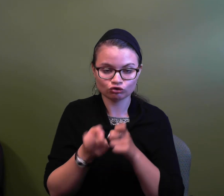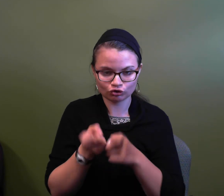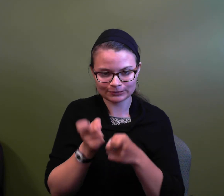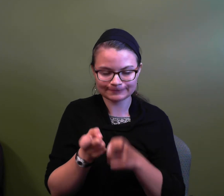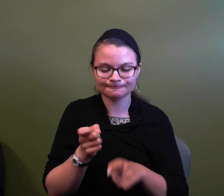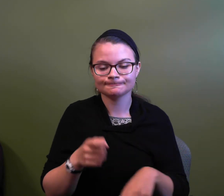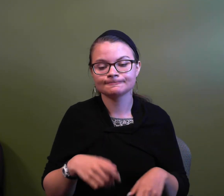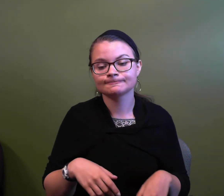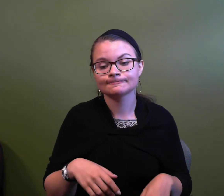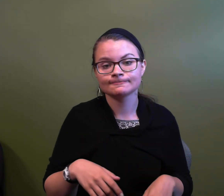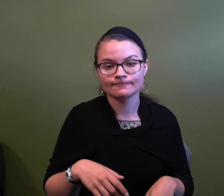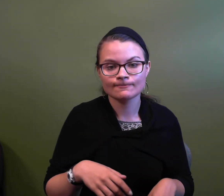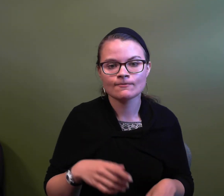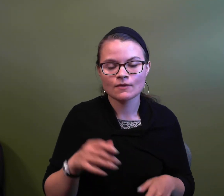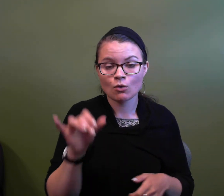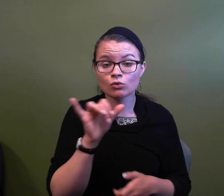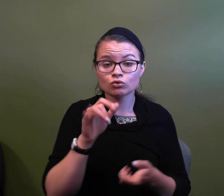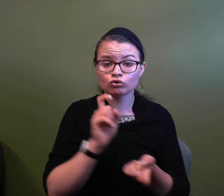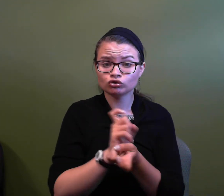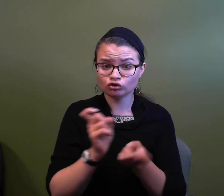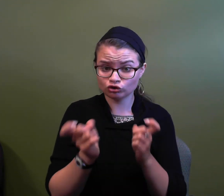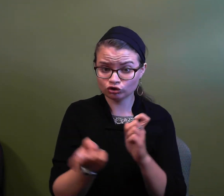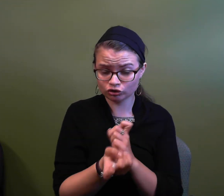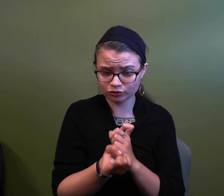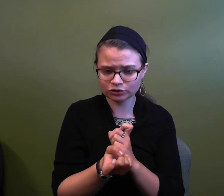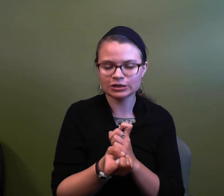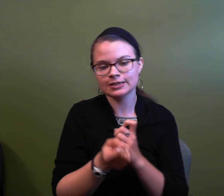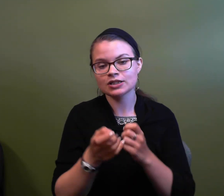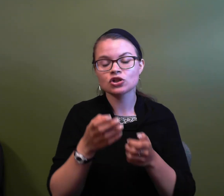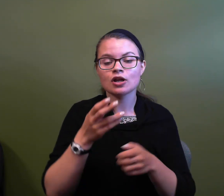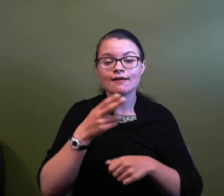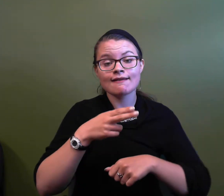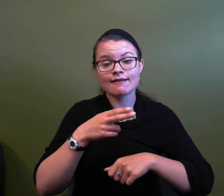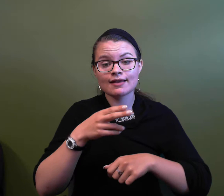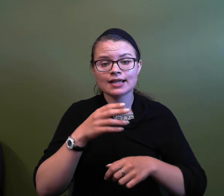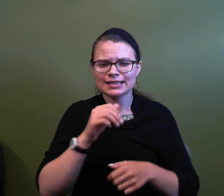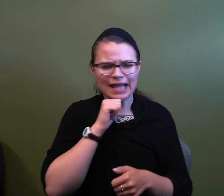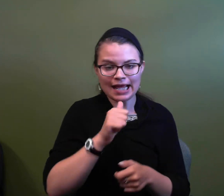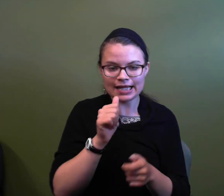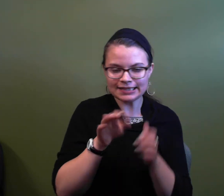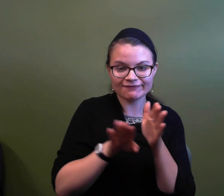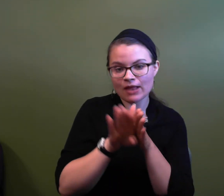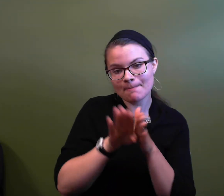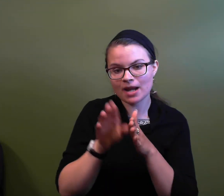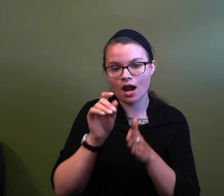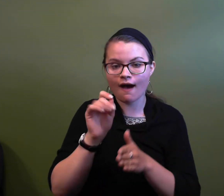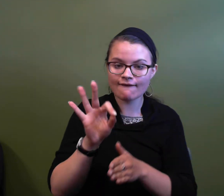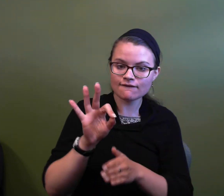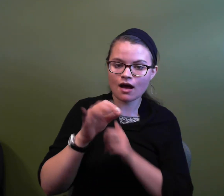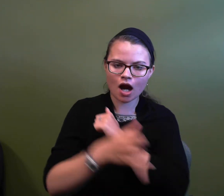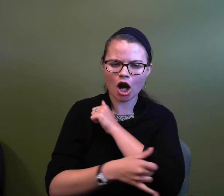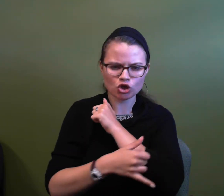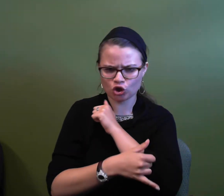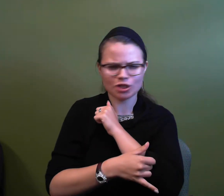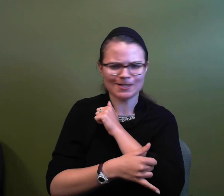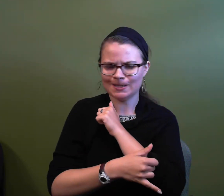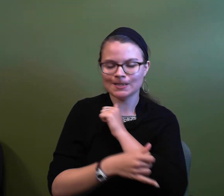nation's development. I could also change this to country's development instead of the